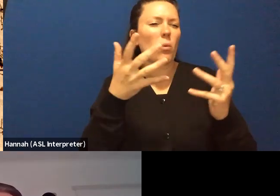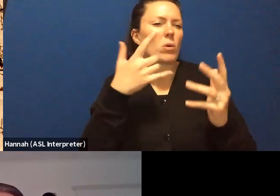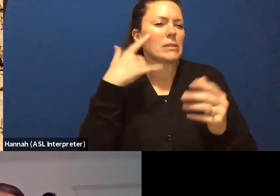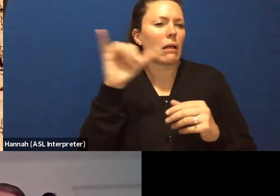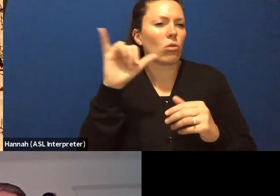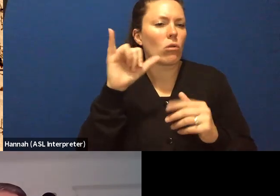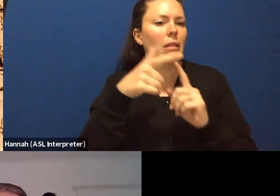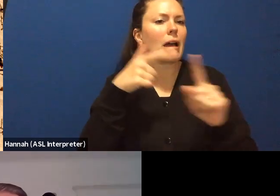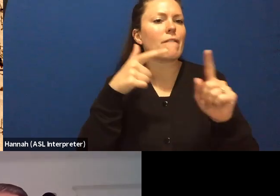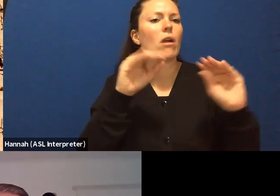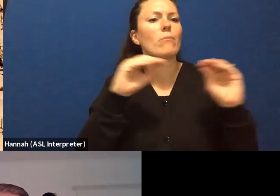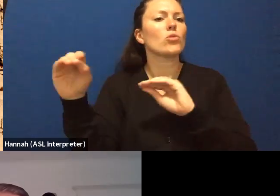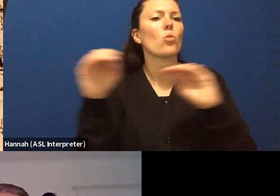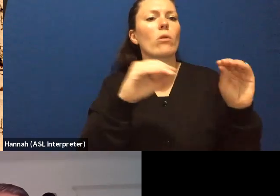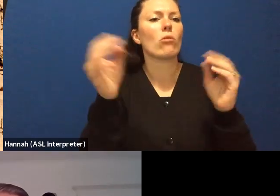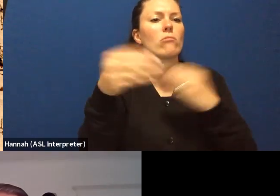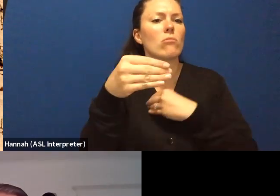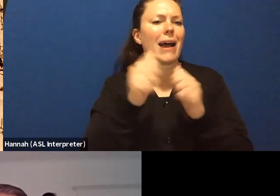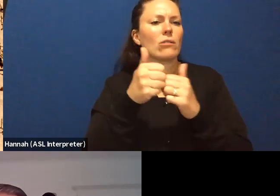from the mobile unit? How do you stay connected?